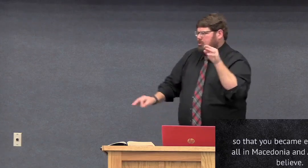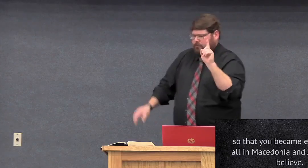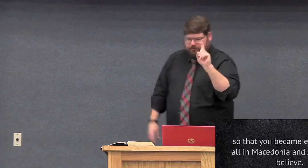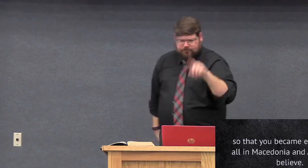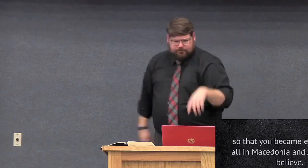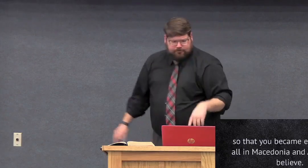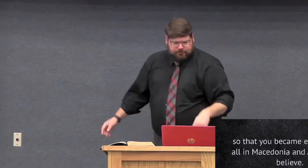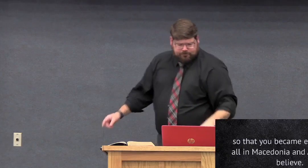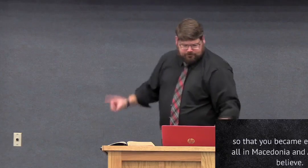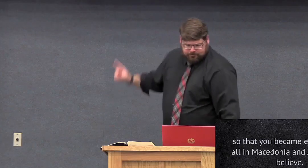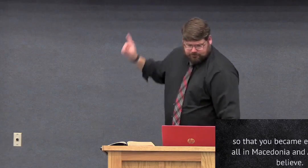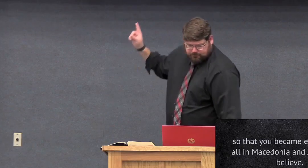map here.